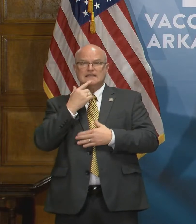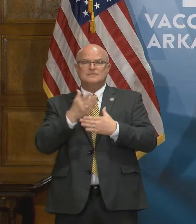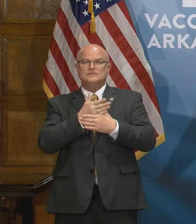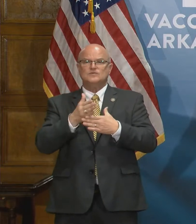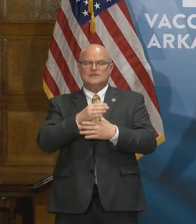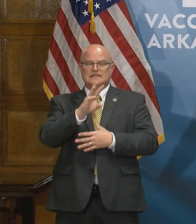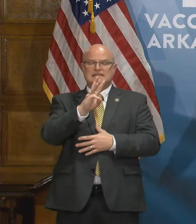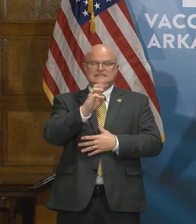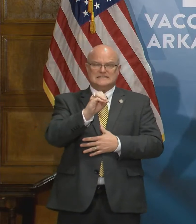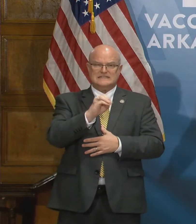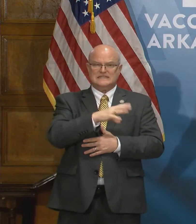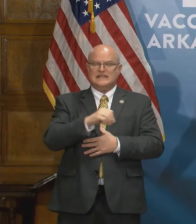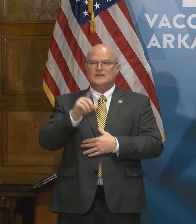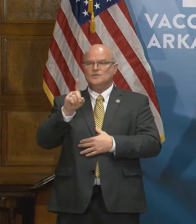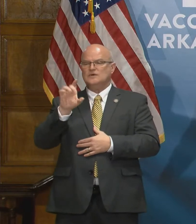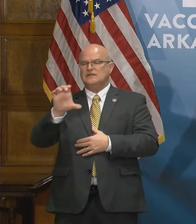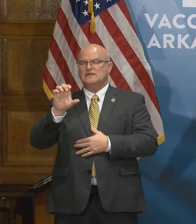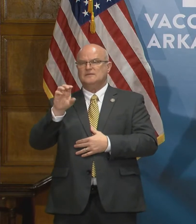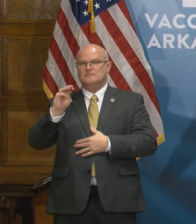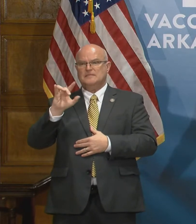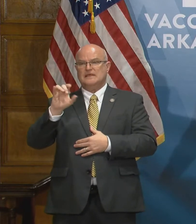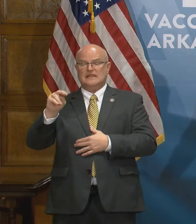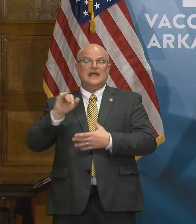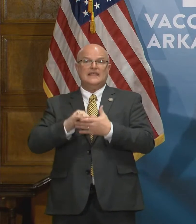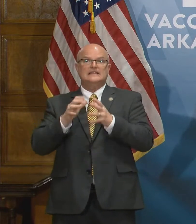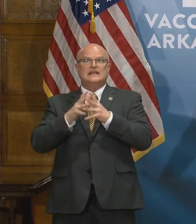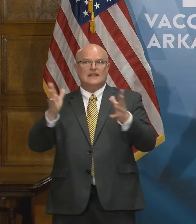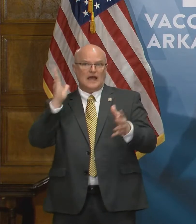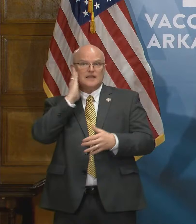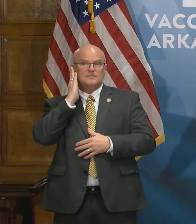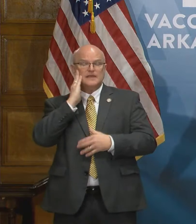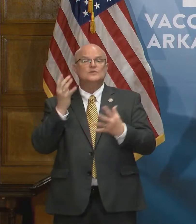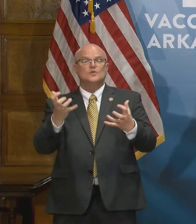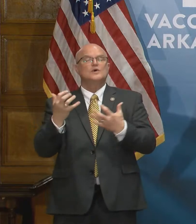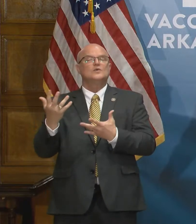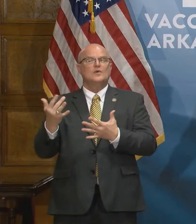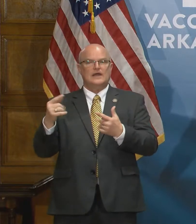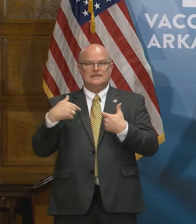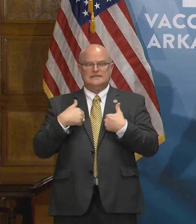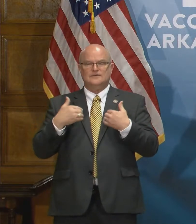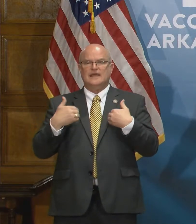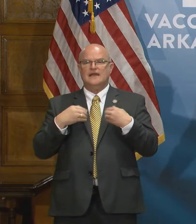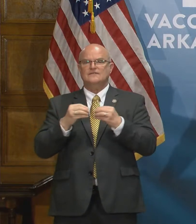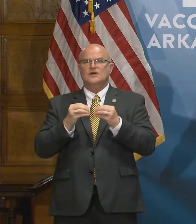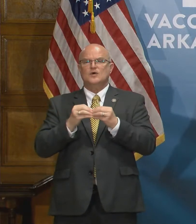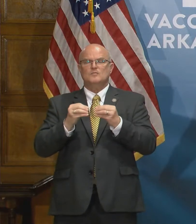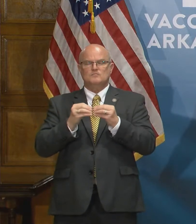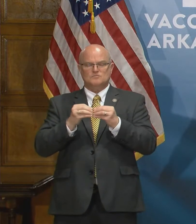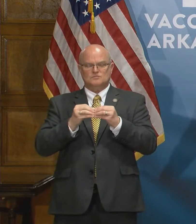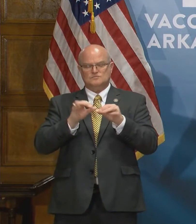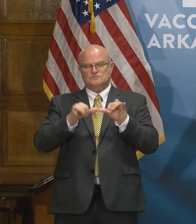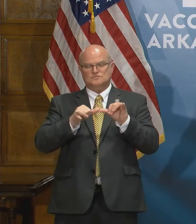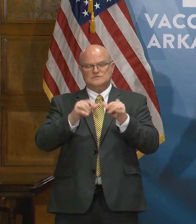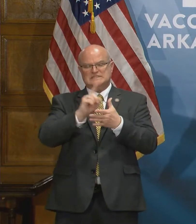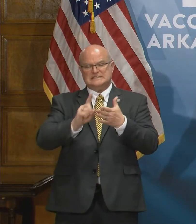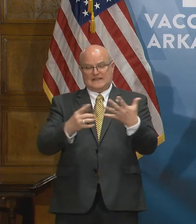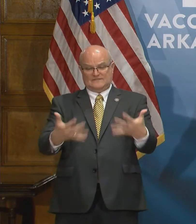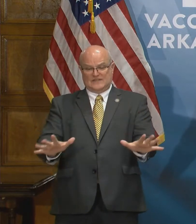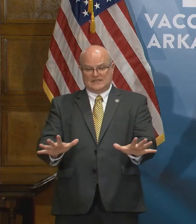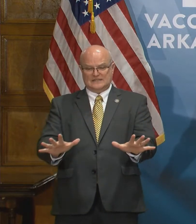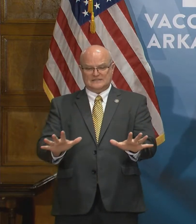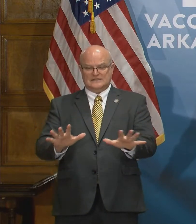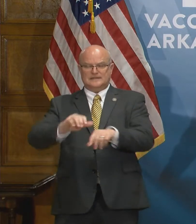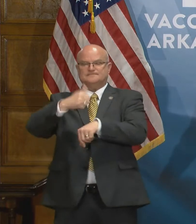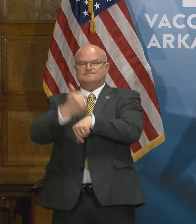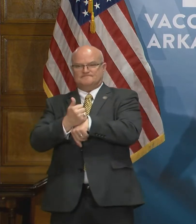between 60 and 100 million, because that's a lot of beds. We want to wait till we get the architectural design in first before